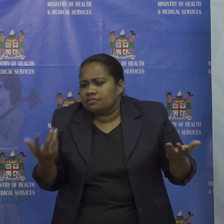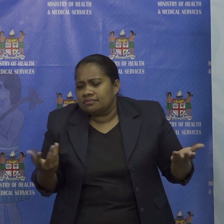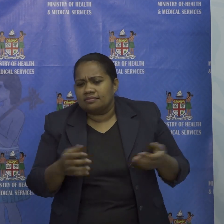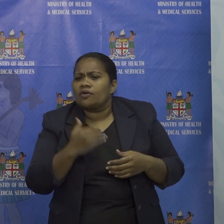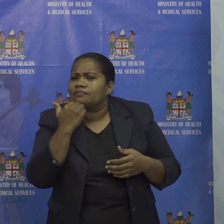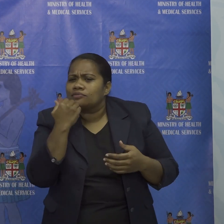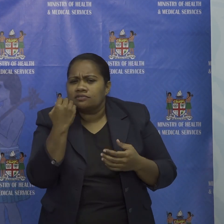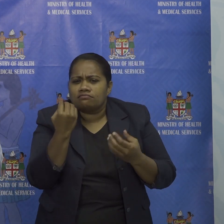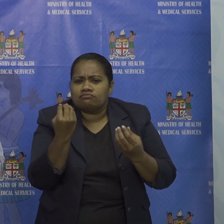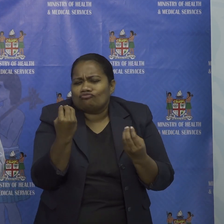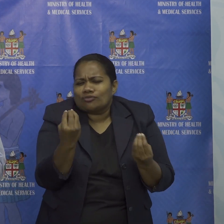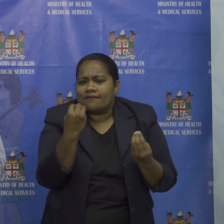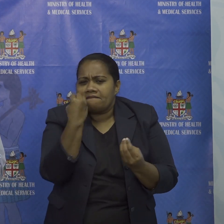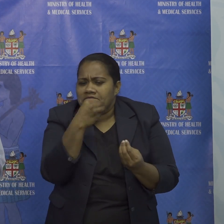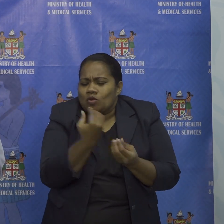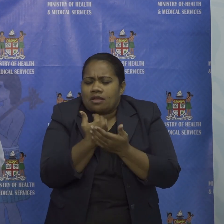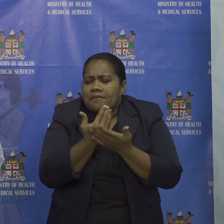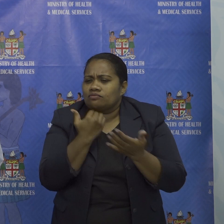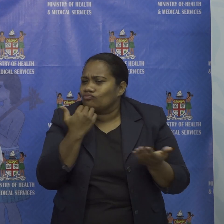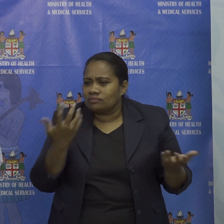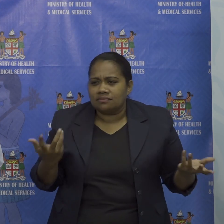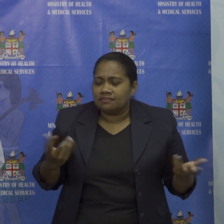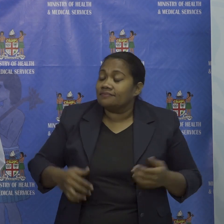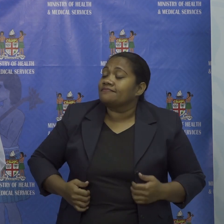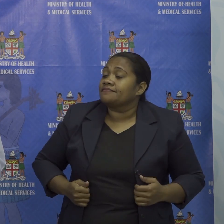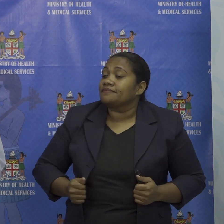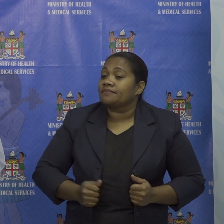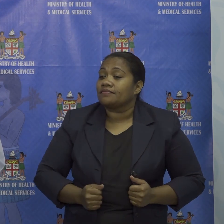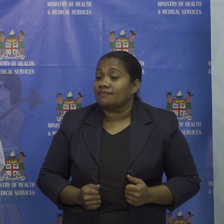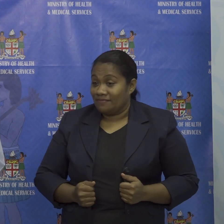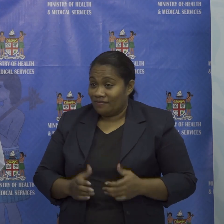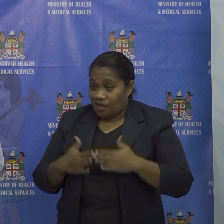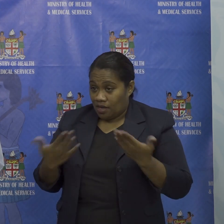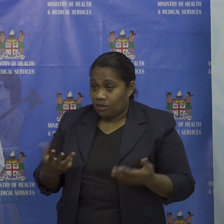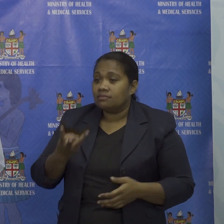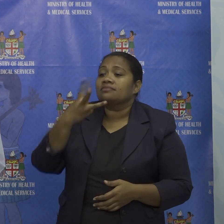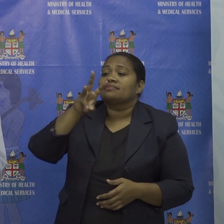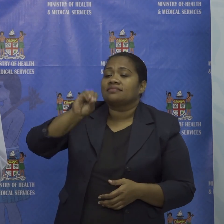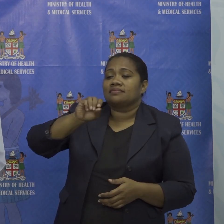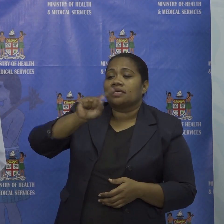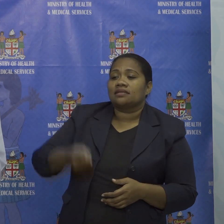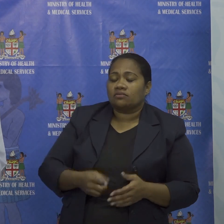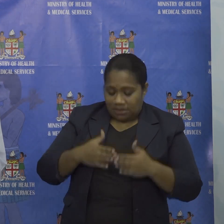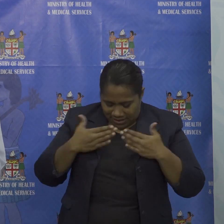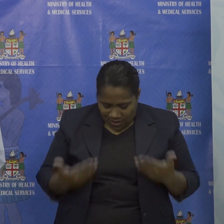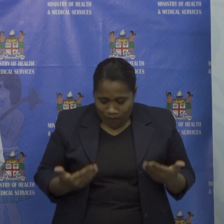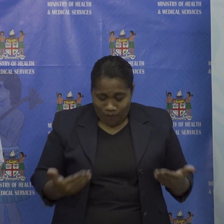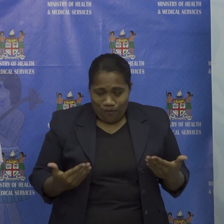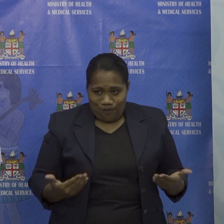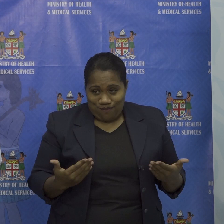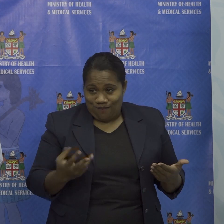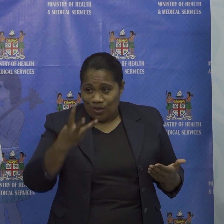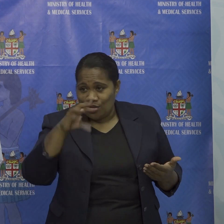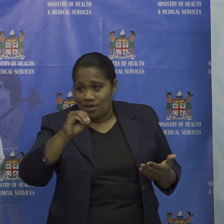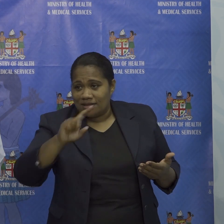of food rations do you have? For now, it's 30,000. That's what we got right now. There